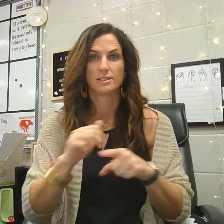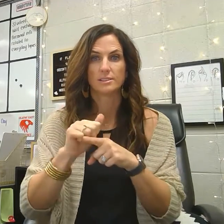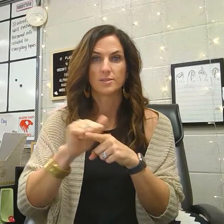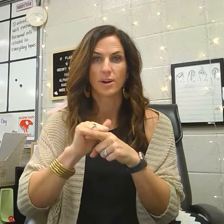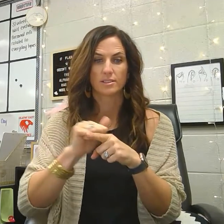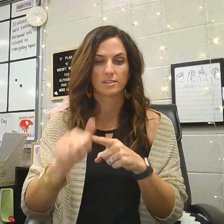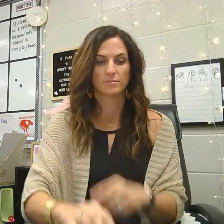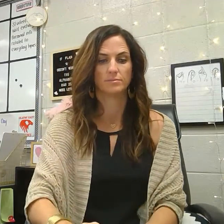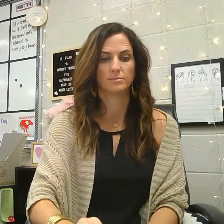Let's practice.